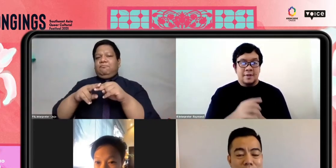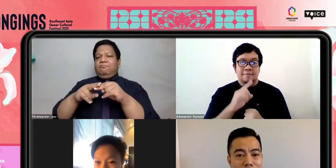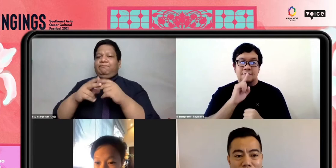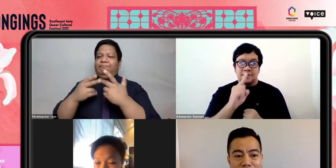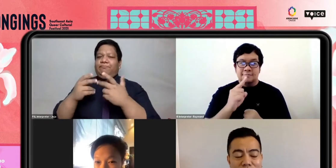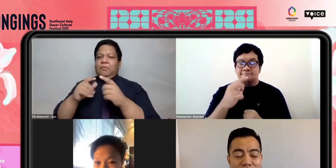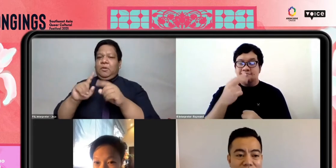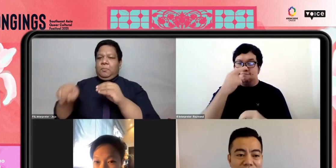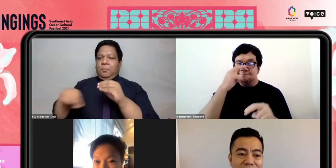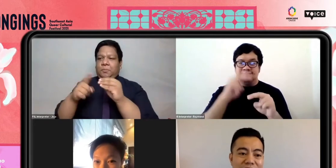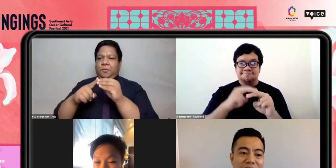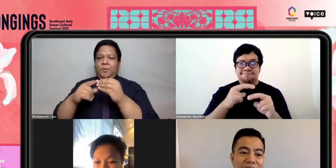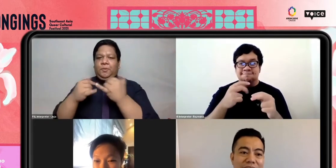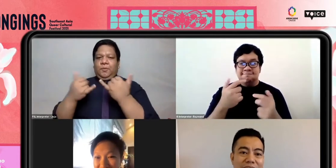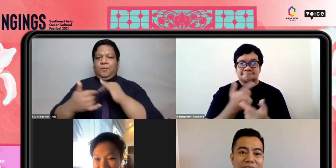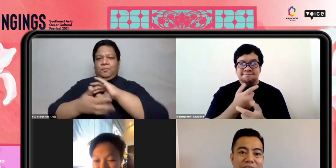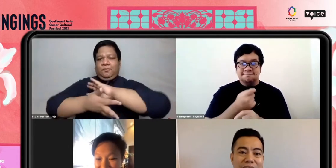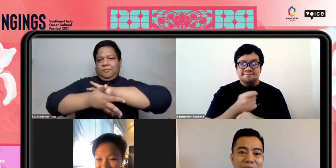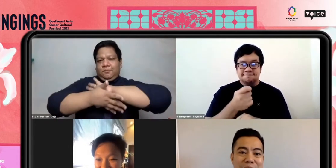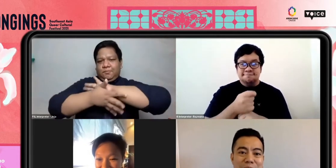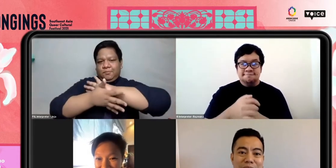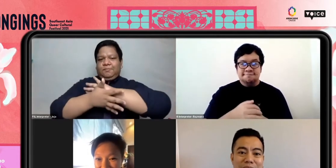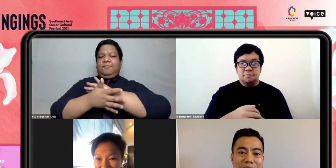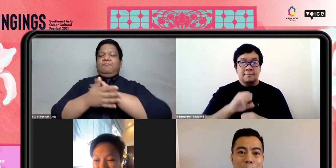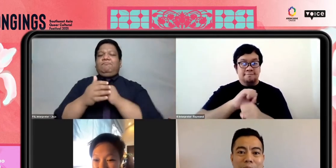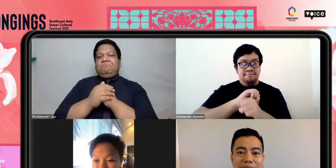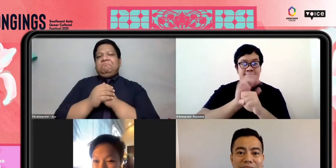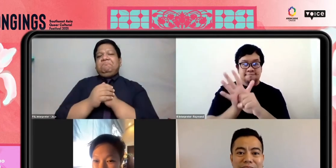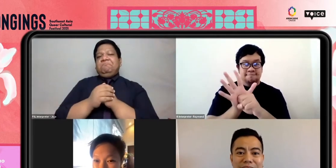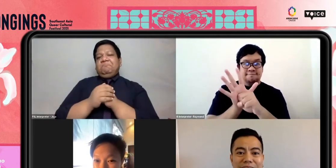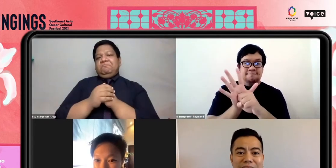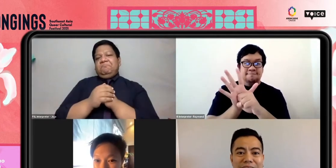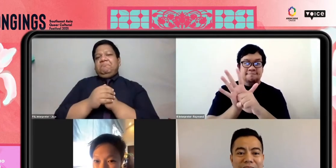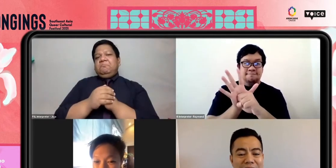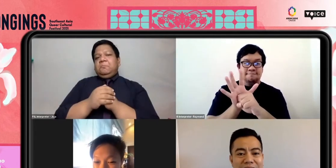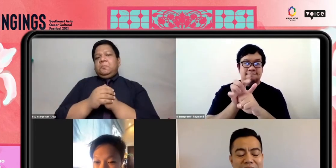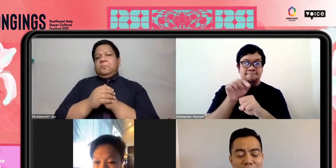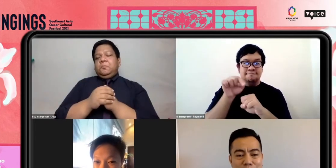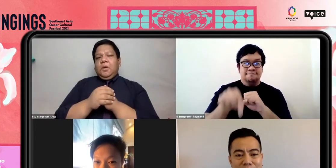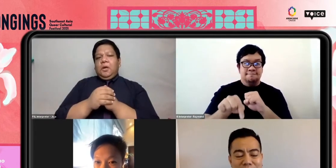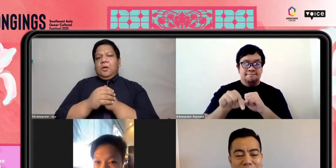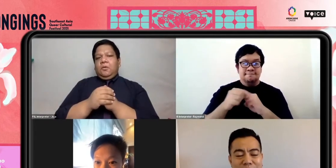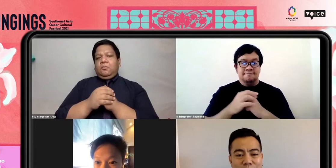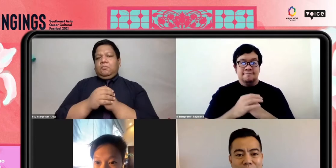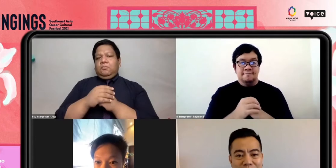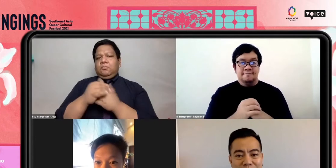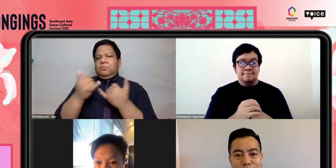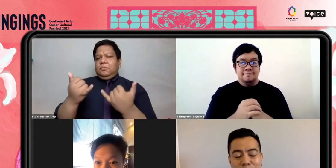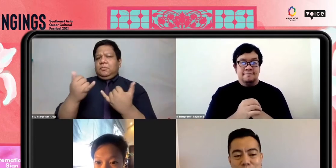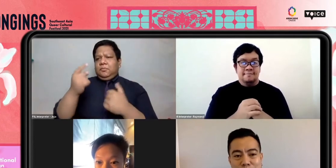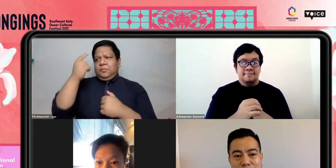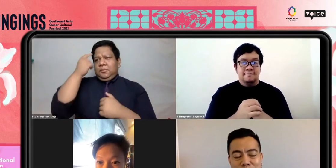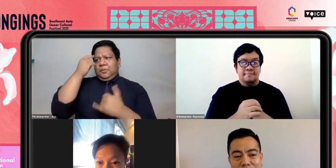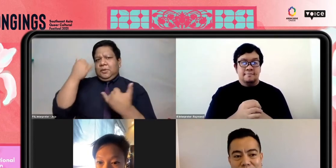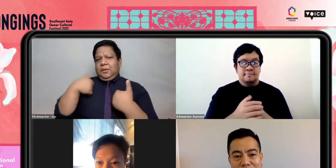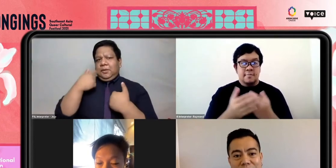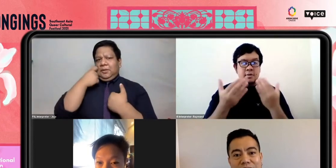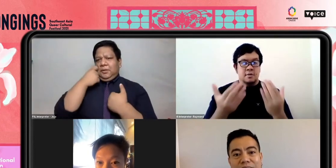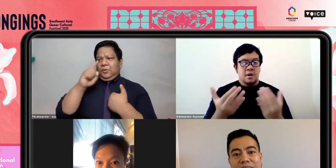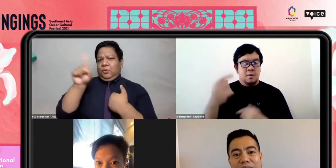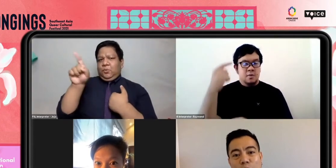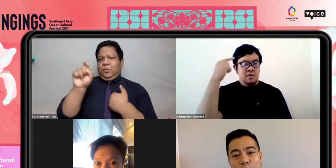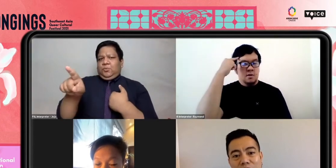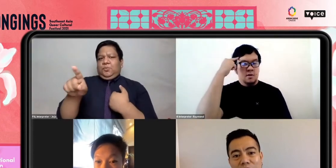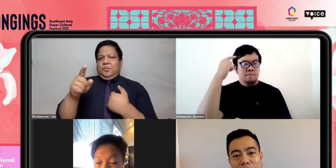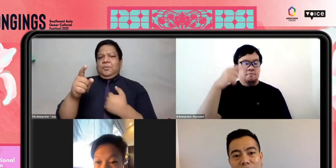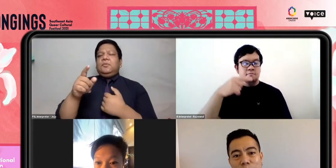the pandemic that I've read. Okay. But yeah, thinking about the question I posed to Nerisa earlier,